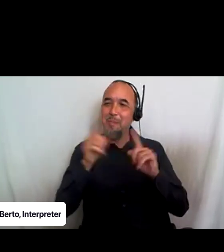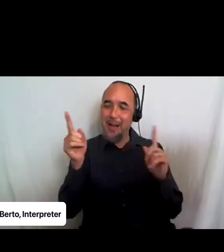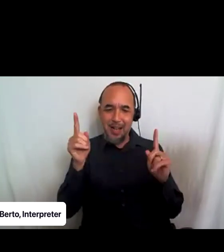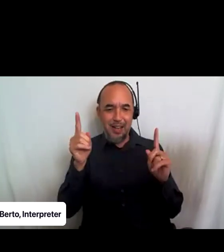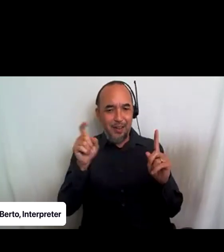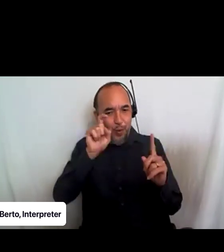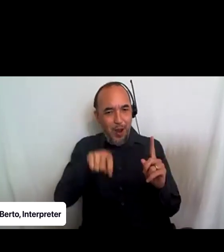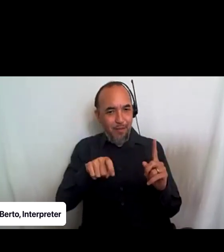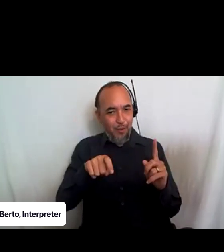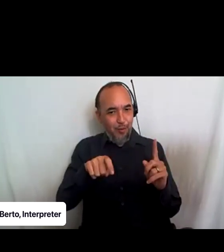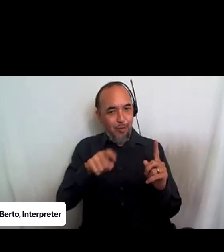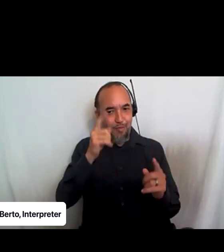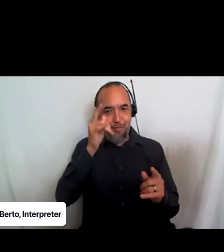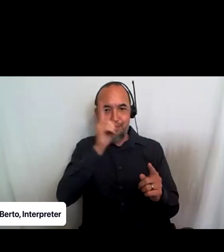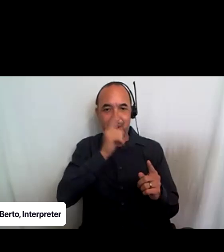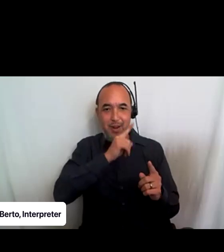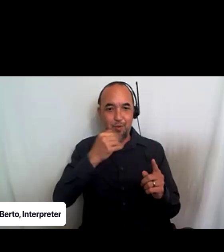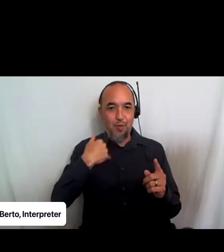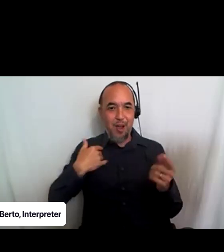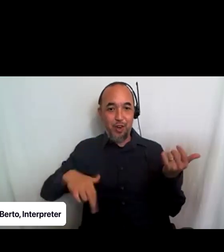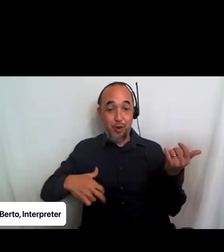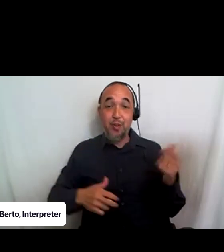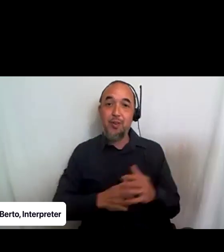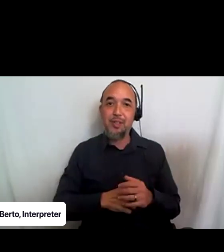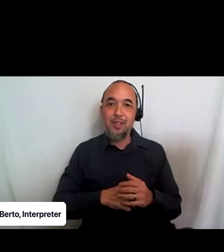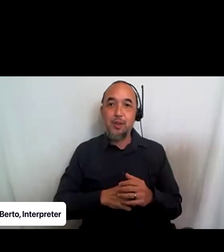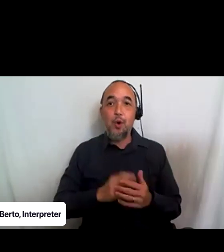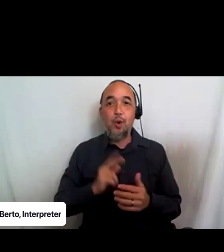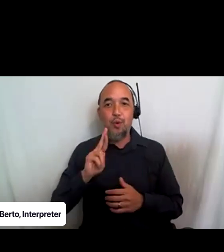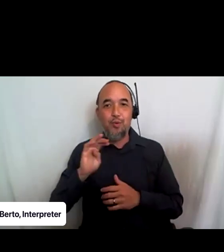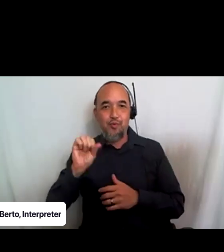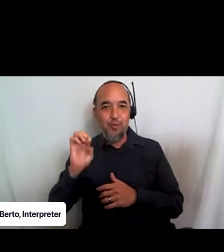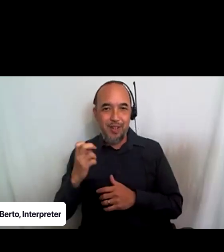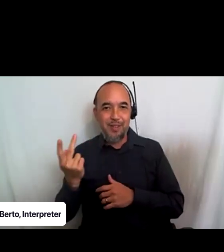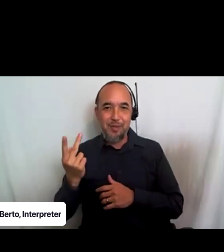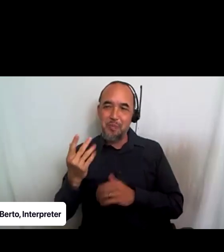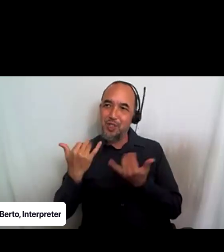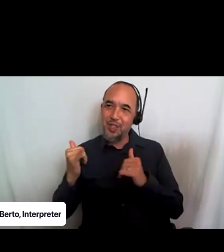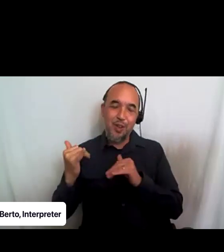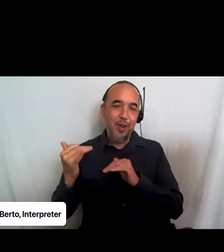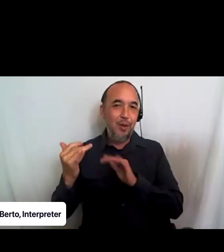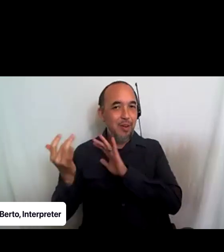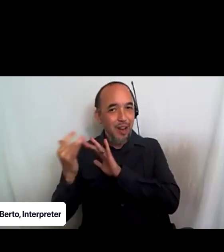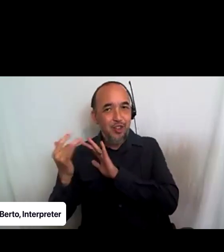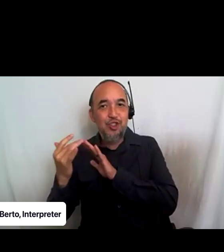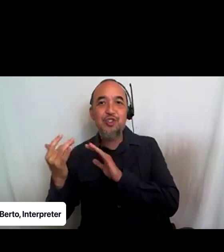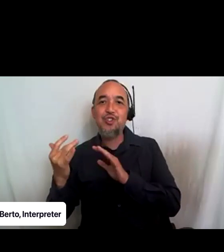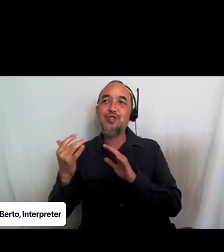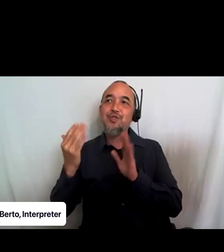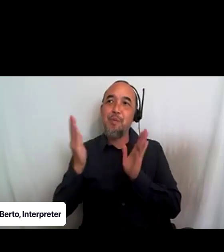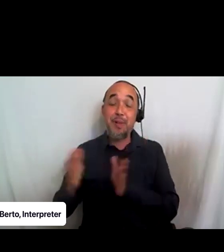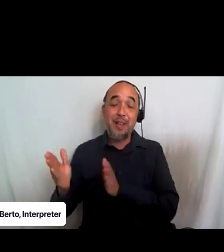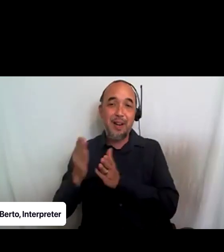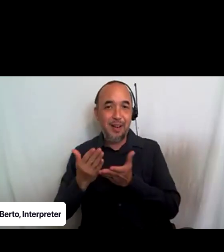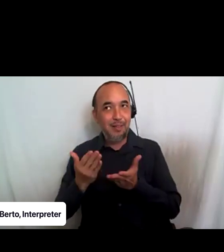me. But yeah, speaking of me and Reese, like we're still in touch very much, and we're planning on some things down the line which we want to